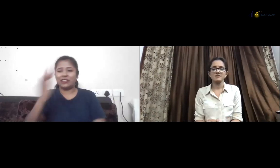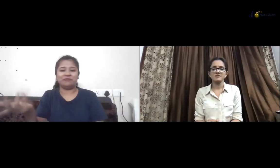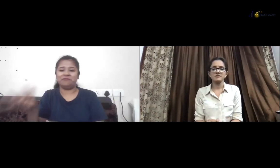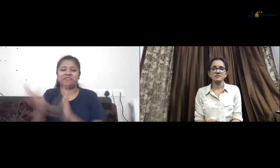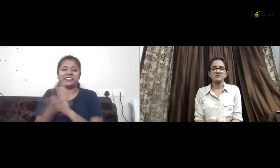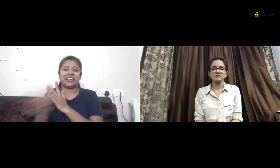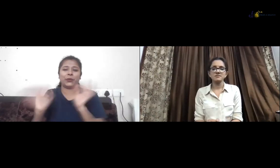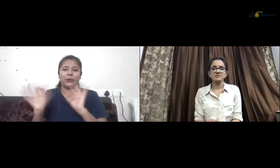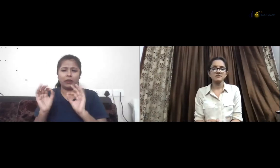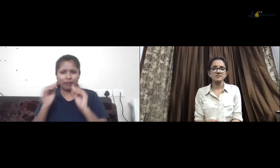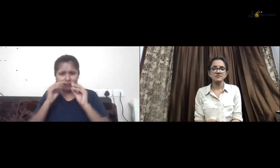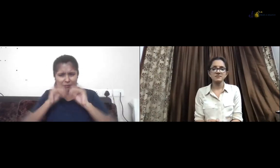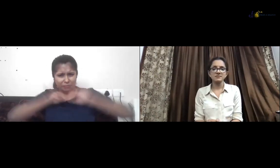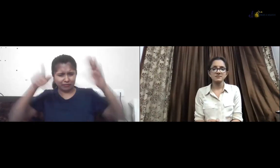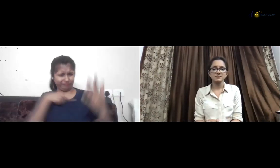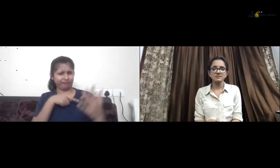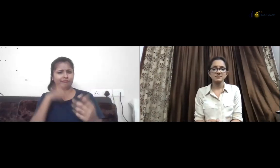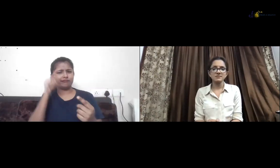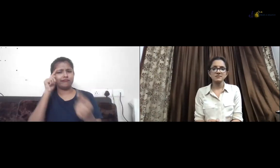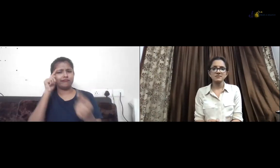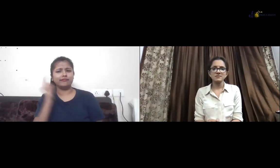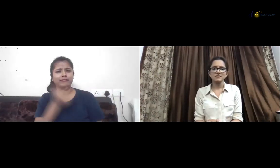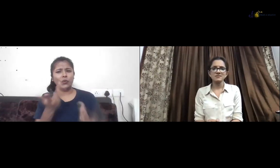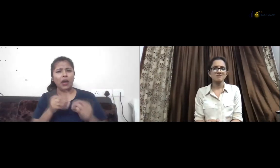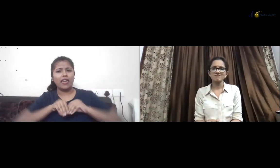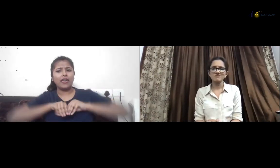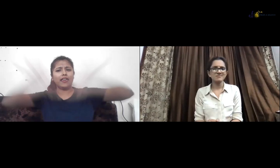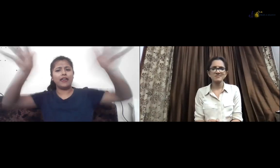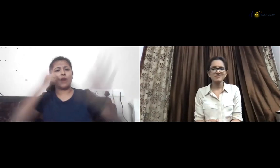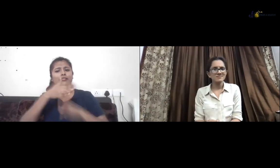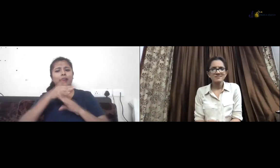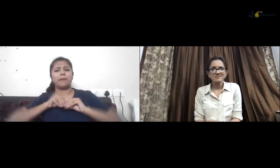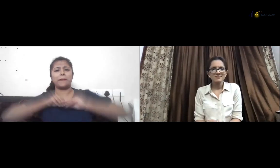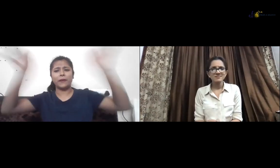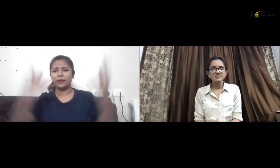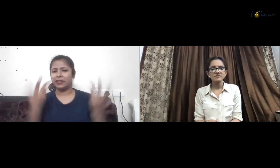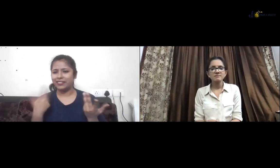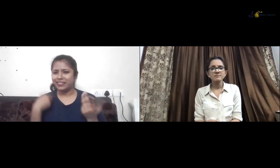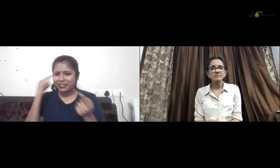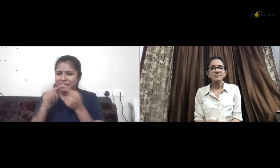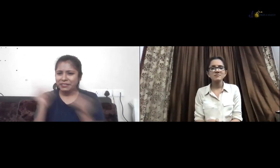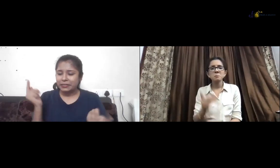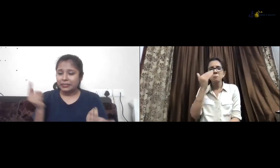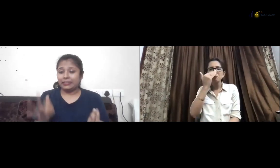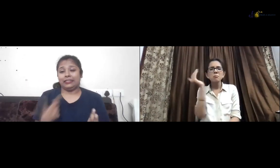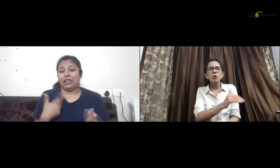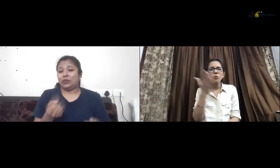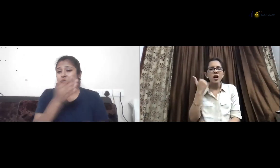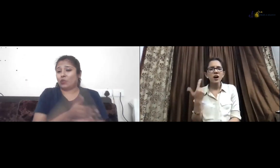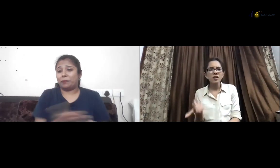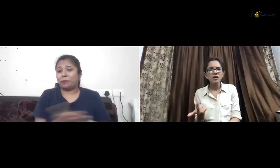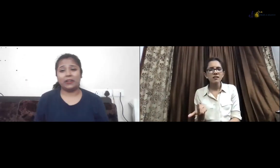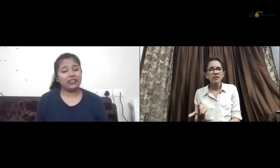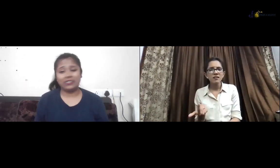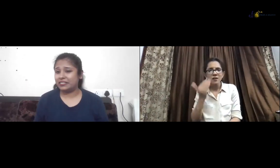people, boys are laughing if women are riding the bike. So how we have to spread the awareness. What do